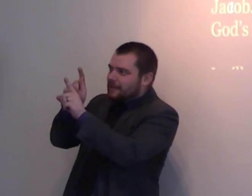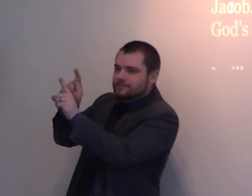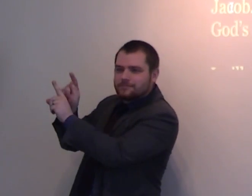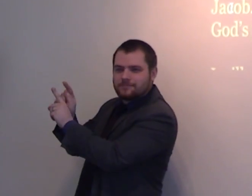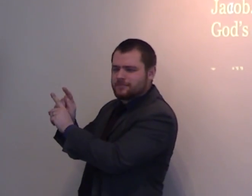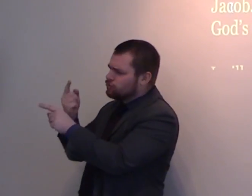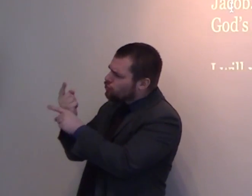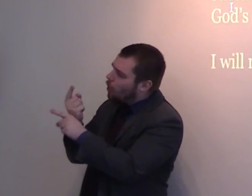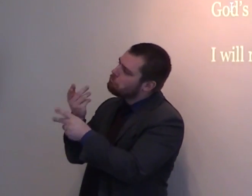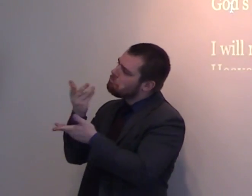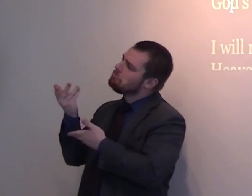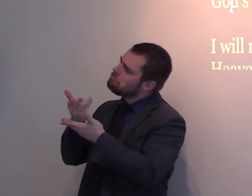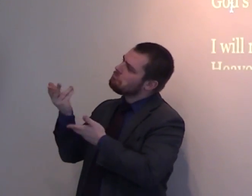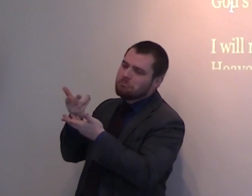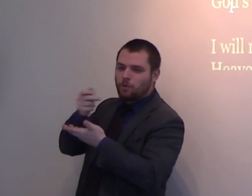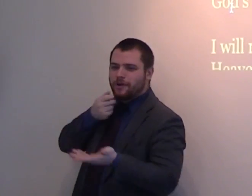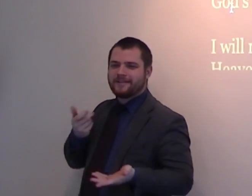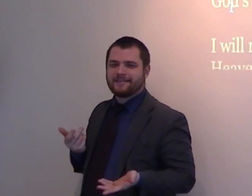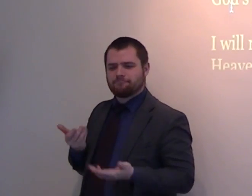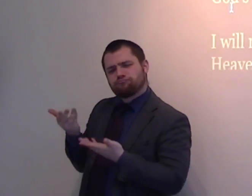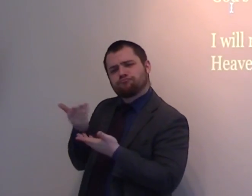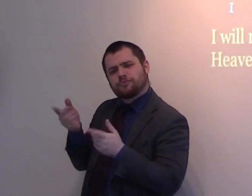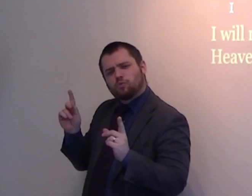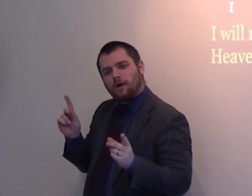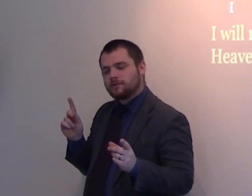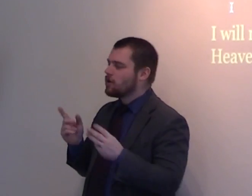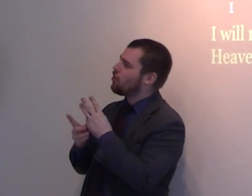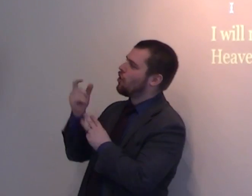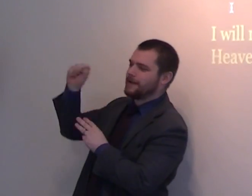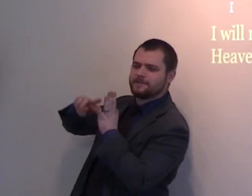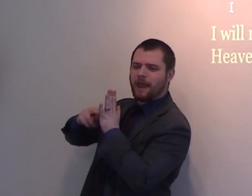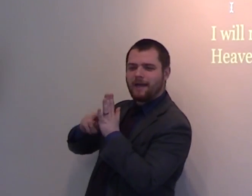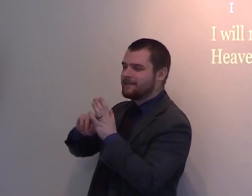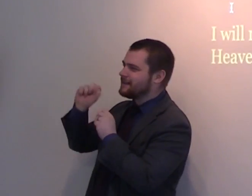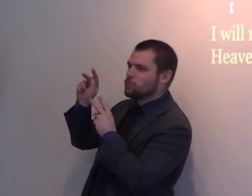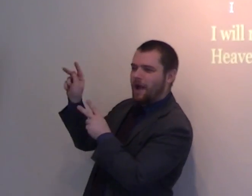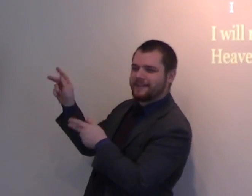I will talk to them and discuss God's plans and God's ways.